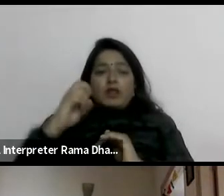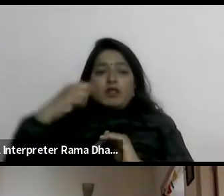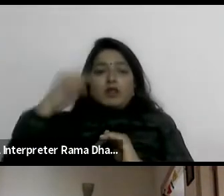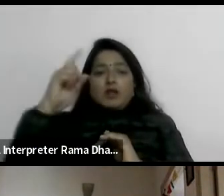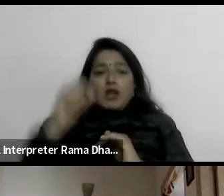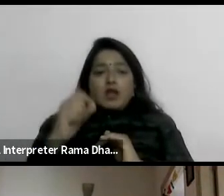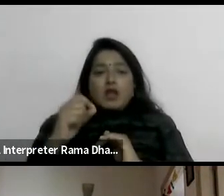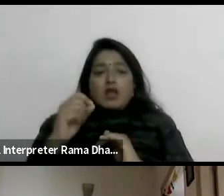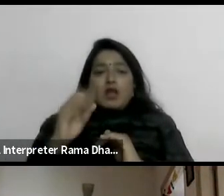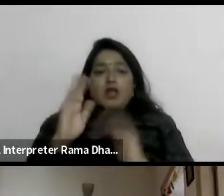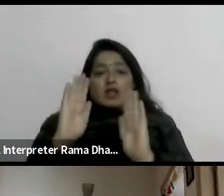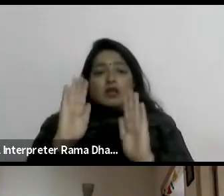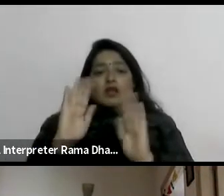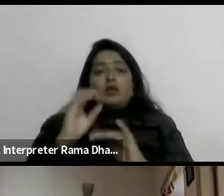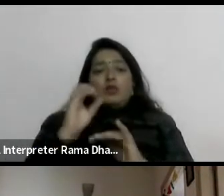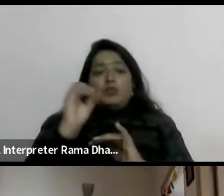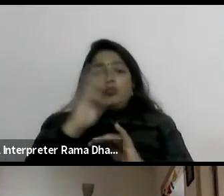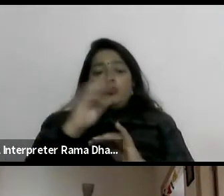Thank you, Pooja.